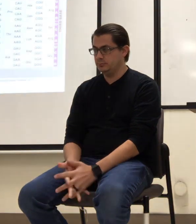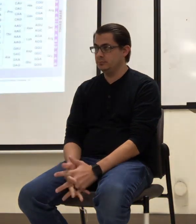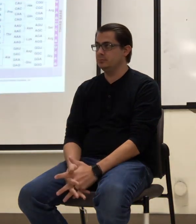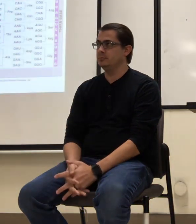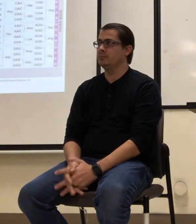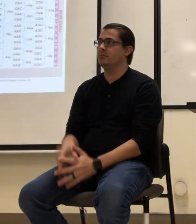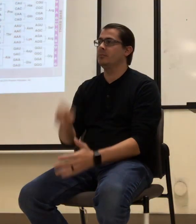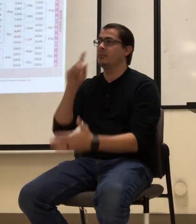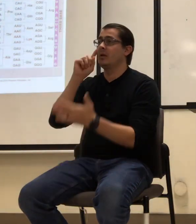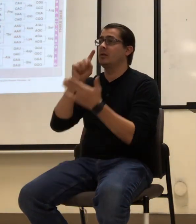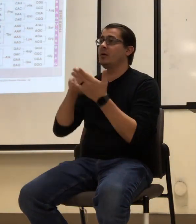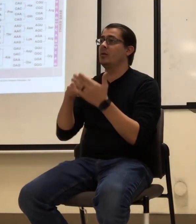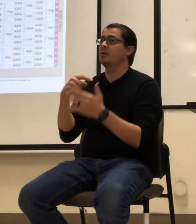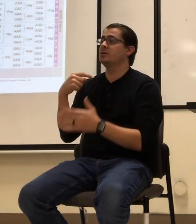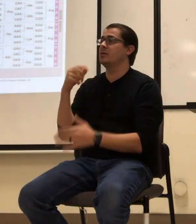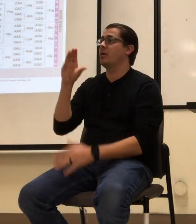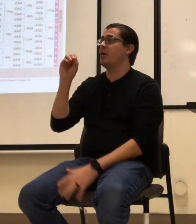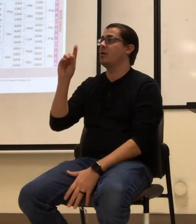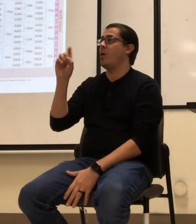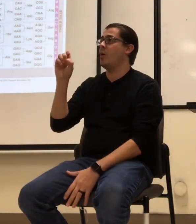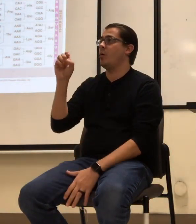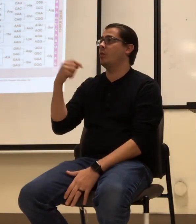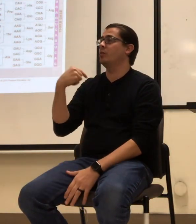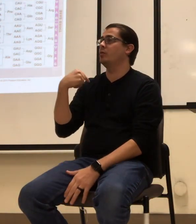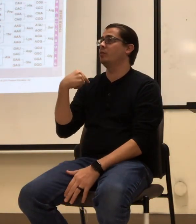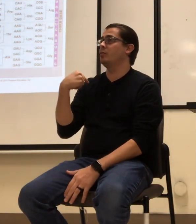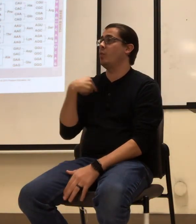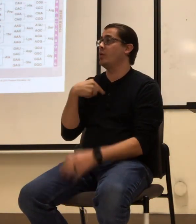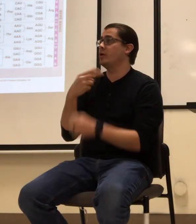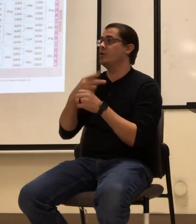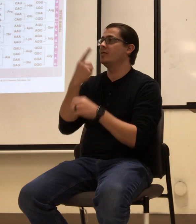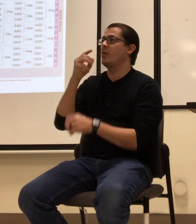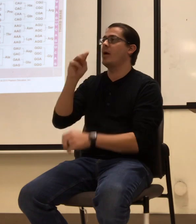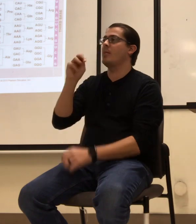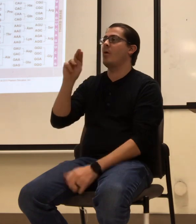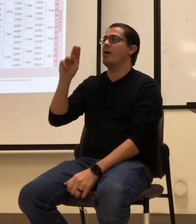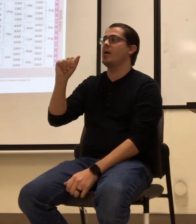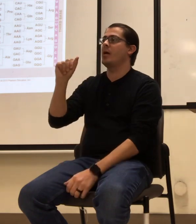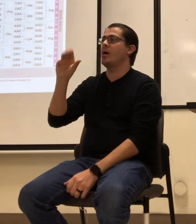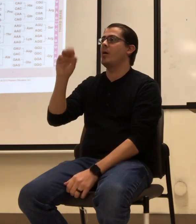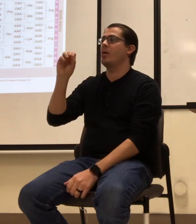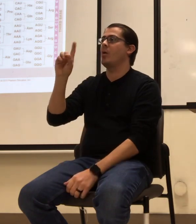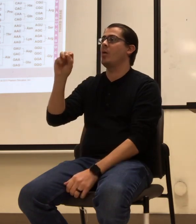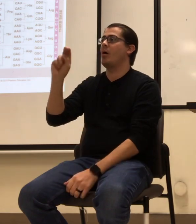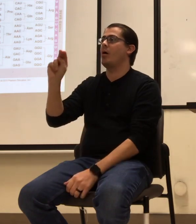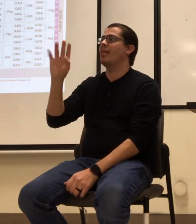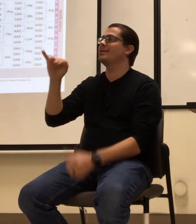notice that the code we use is for mRNA codons. That's the first term to get.